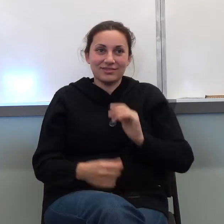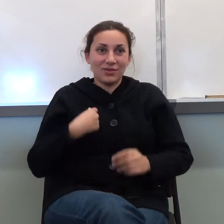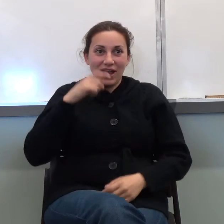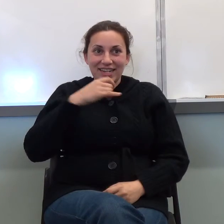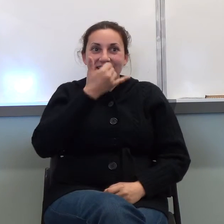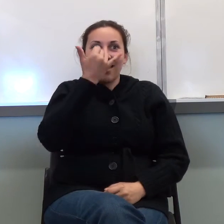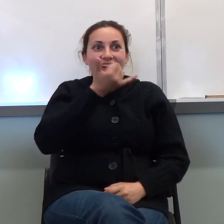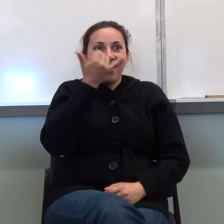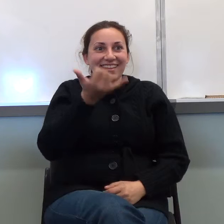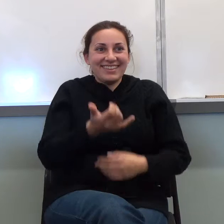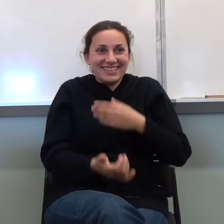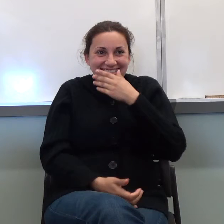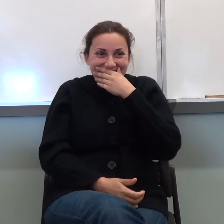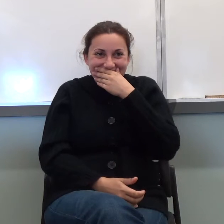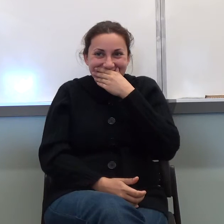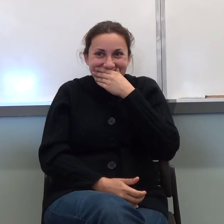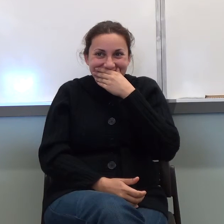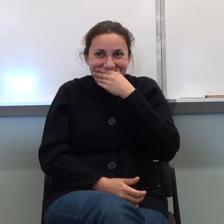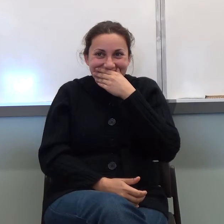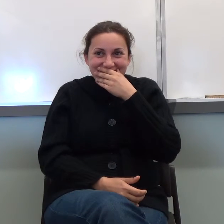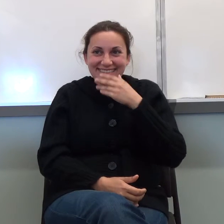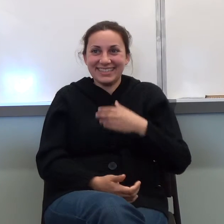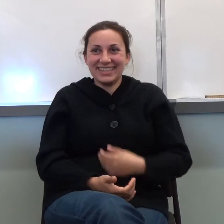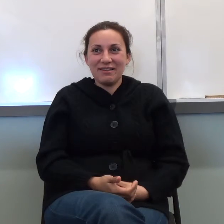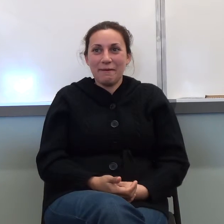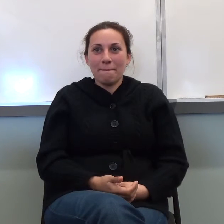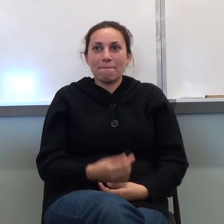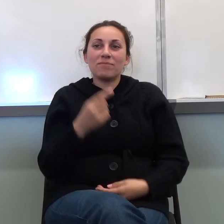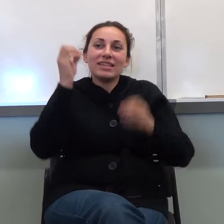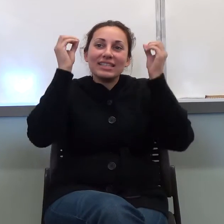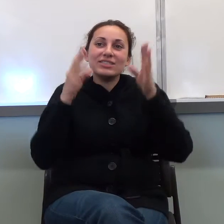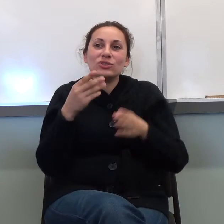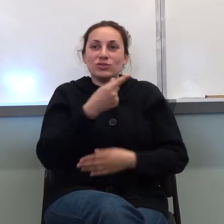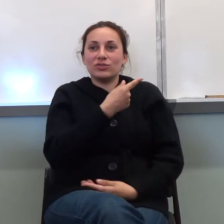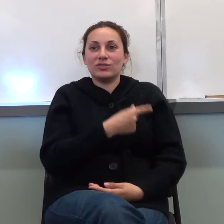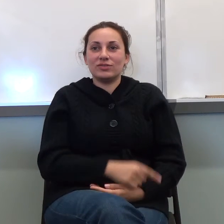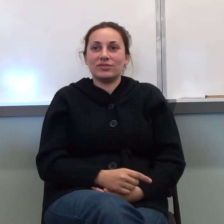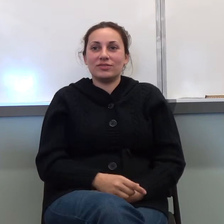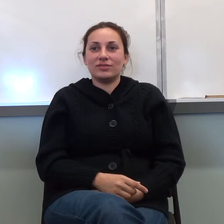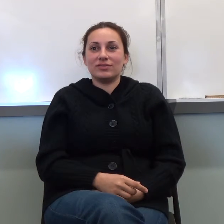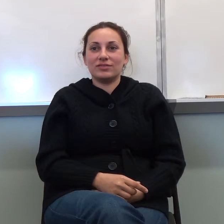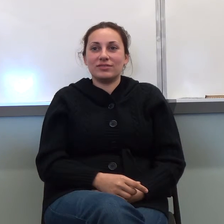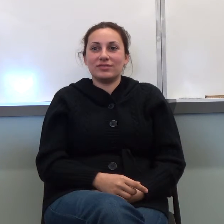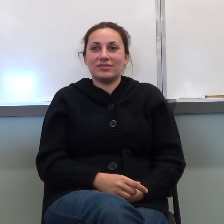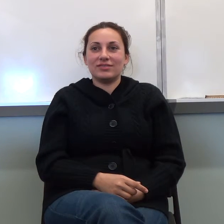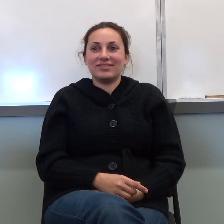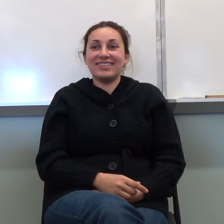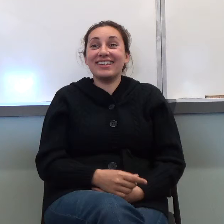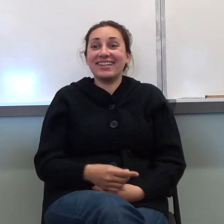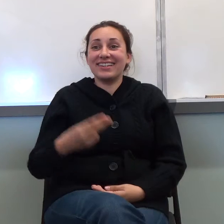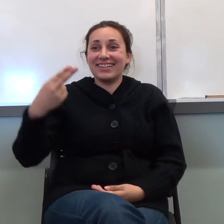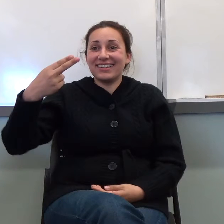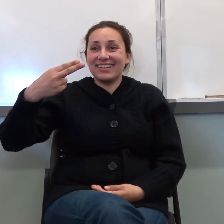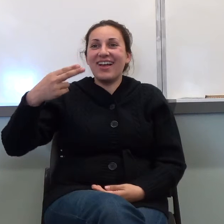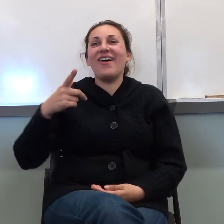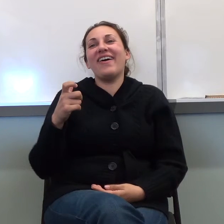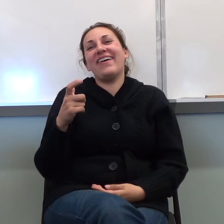So with fractions going to decimals, you just divide. And you can do it on the calculator, it'll give you the same answer, of course. Now